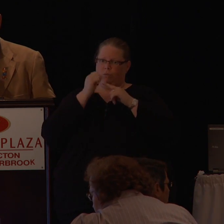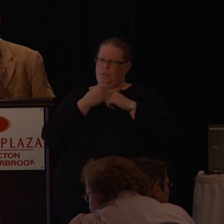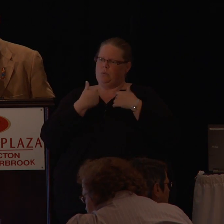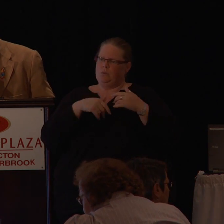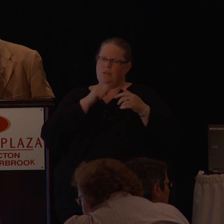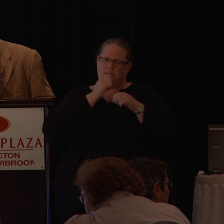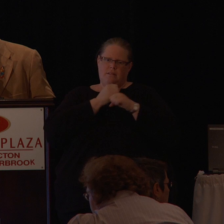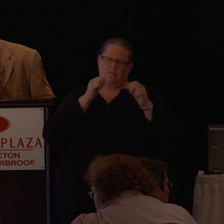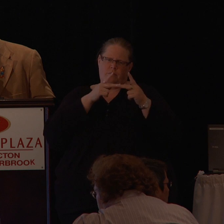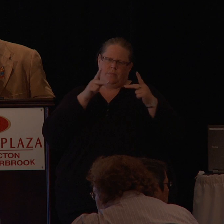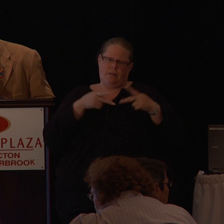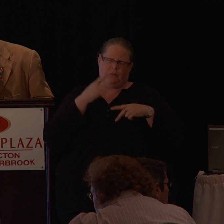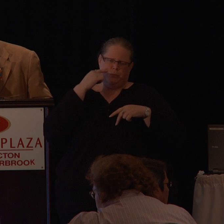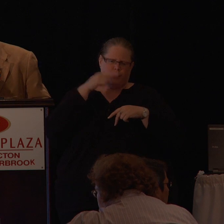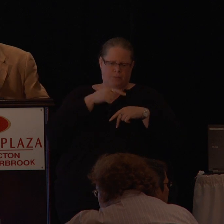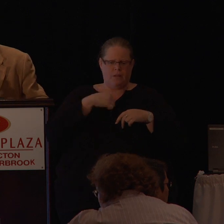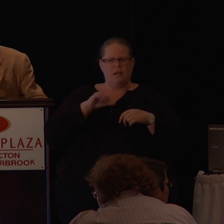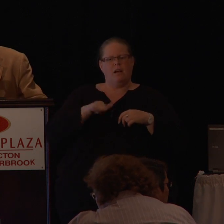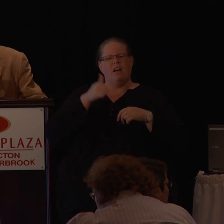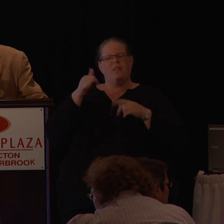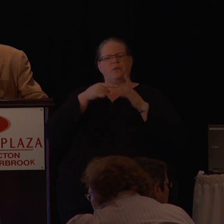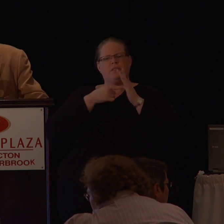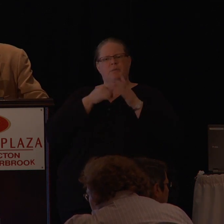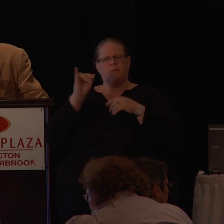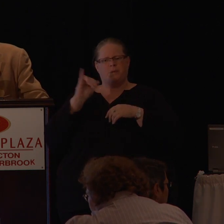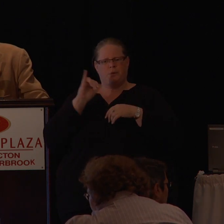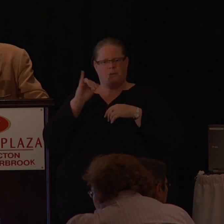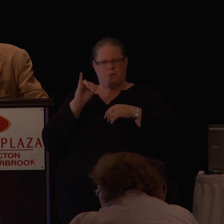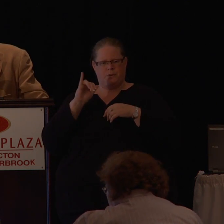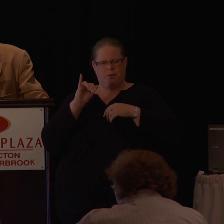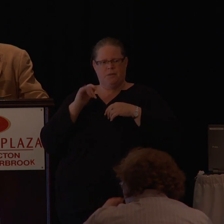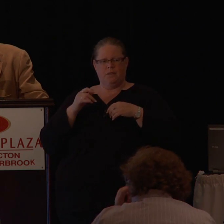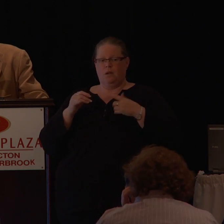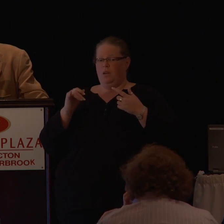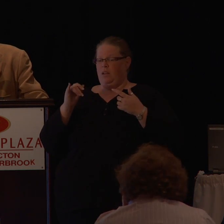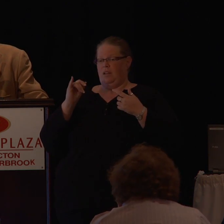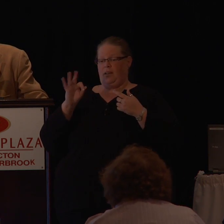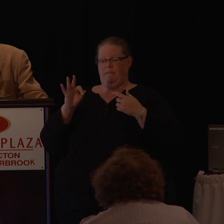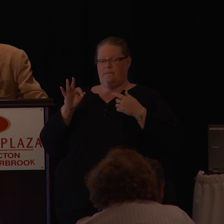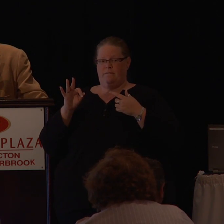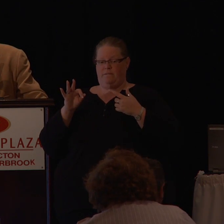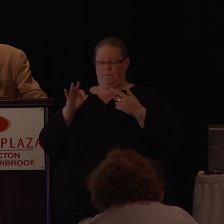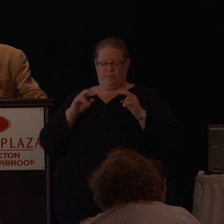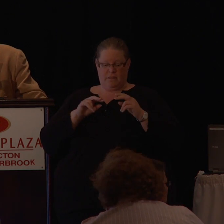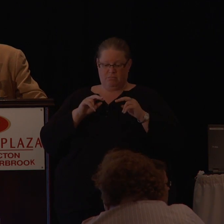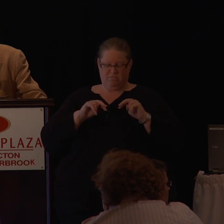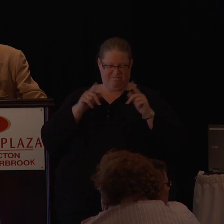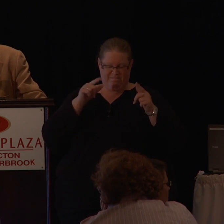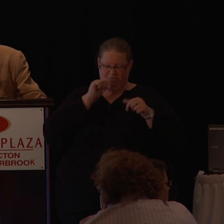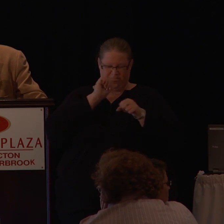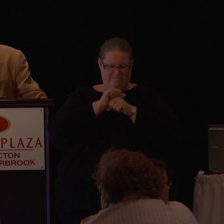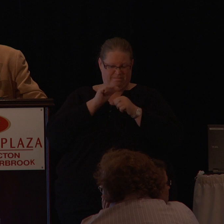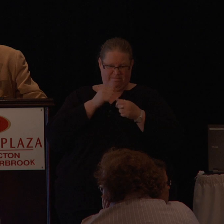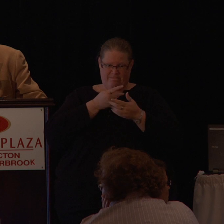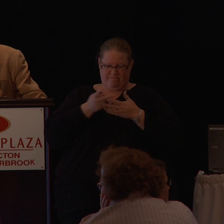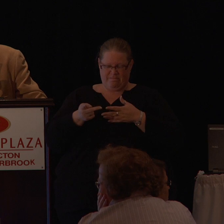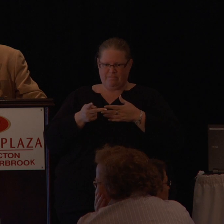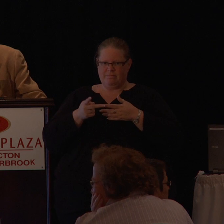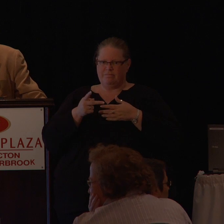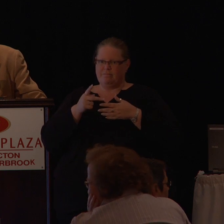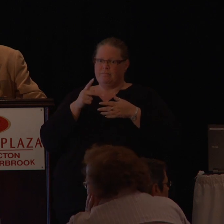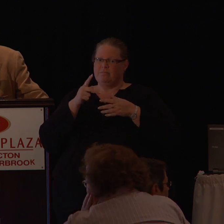similar examples. And when it doesn't work, sometimes it's blamed on the student. They have a